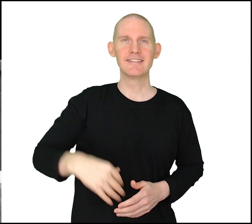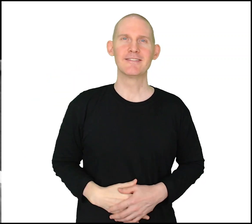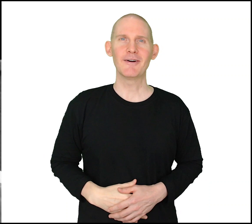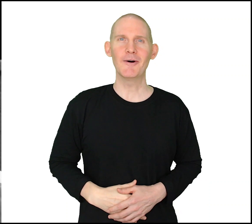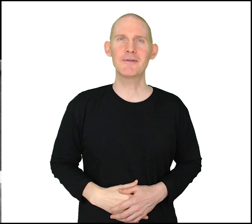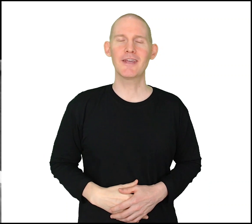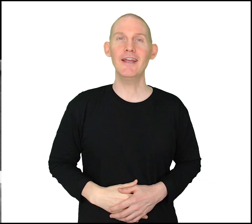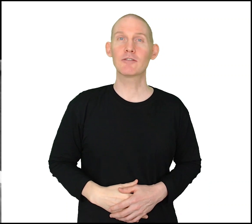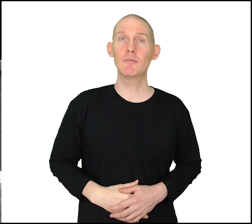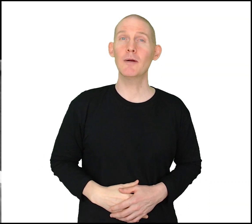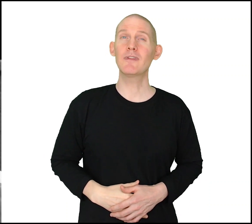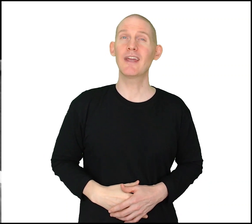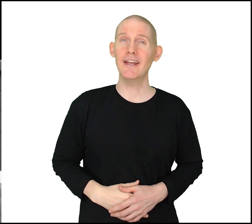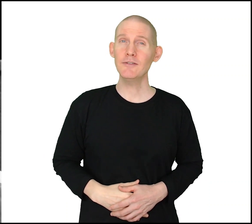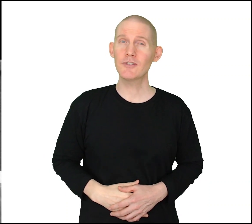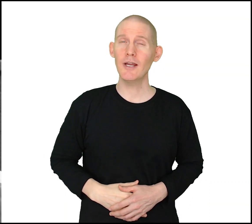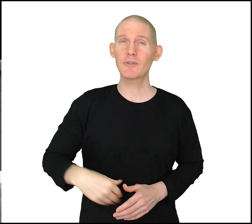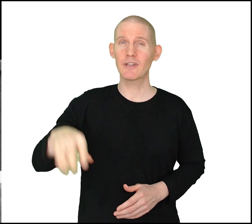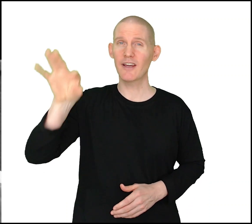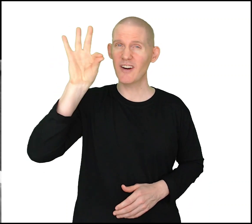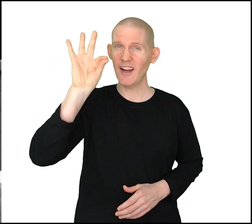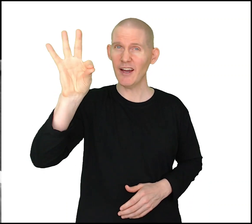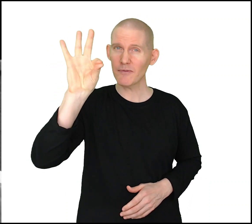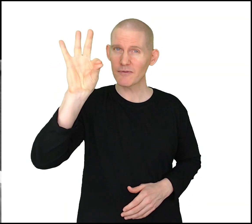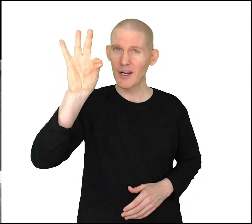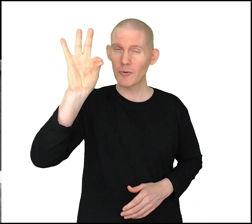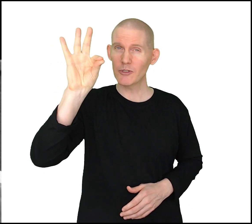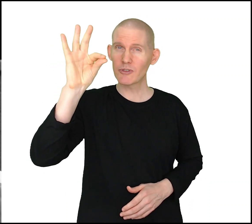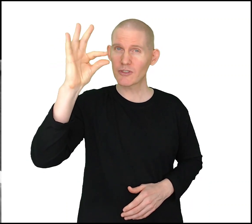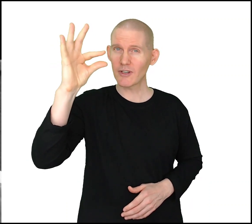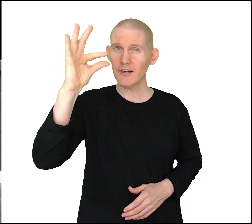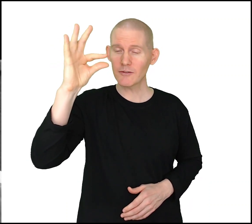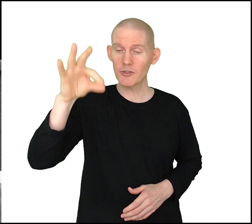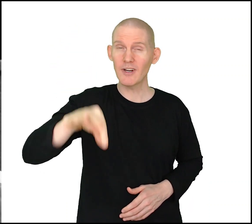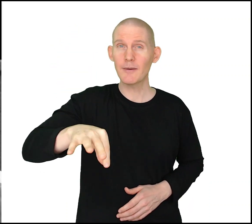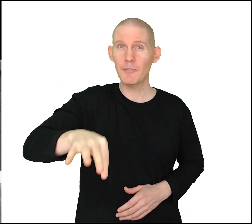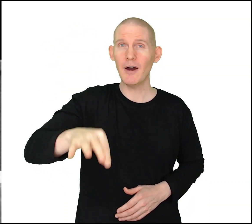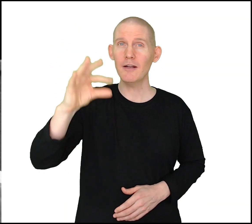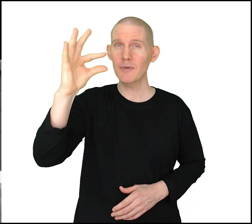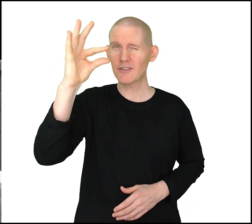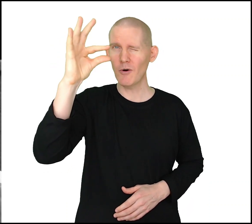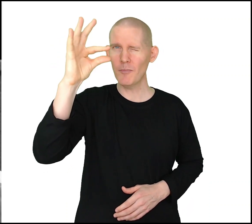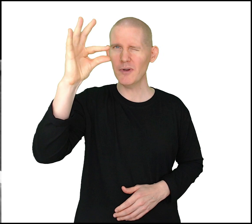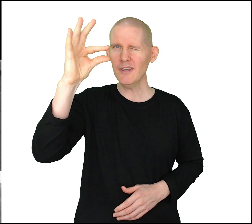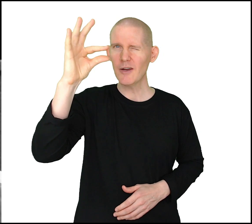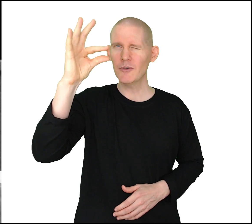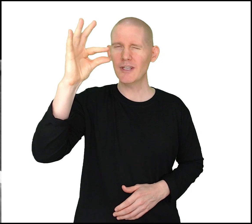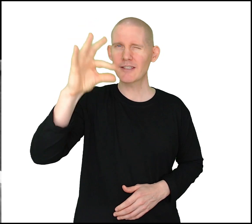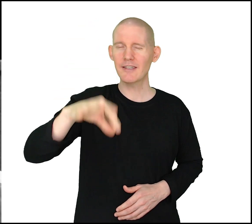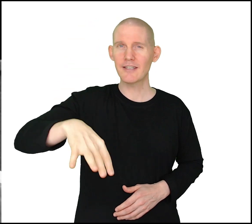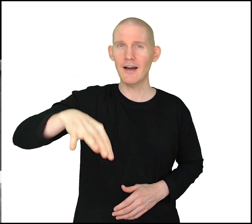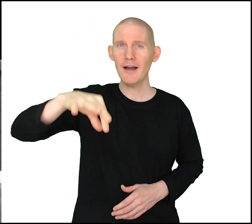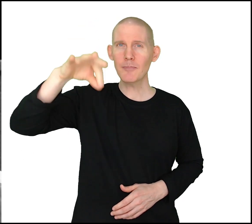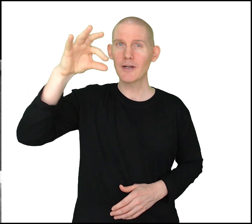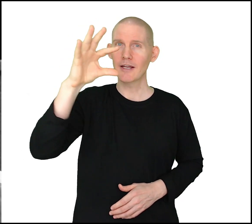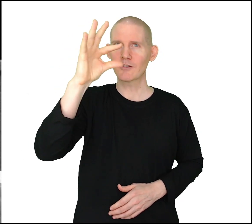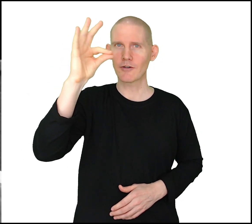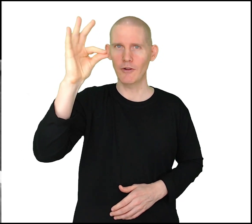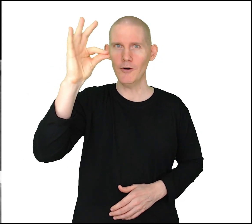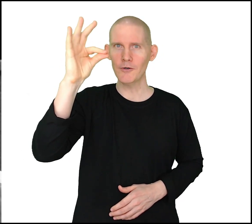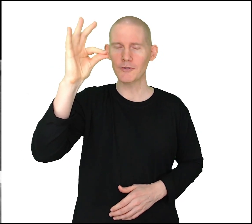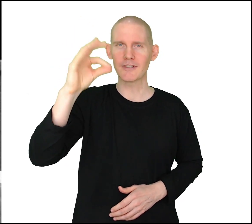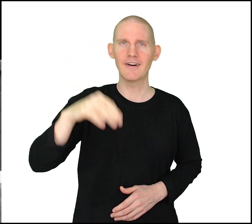Find. Okay, so remember the hand shape is the letter F. When you start, when you're at the bottom, it's open. When you get to the top,